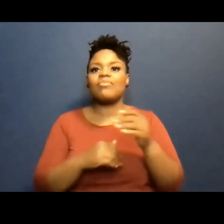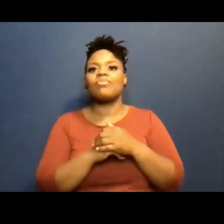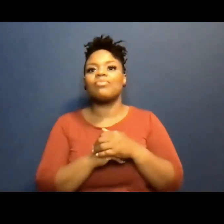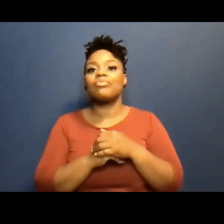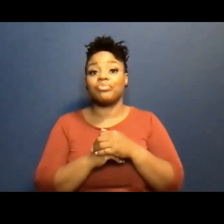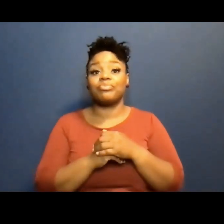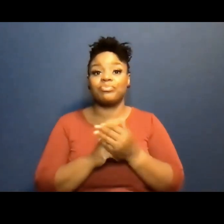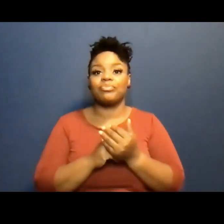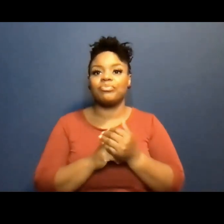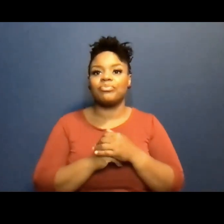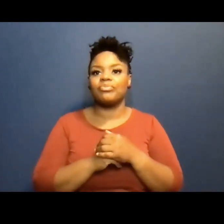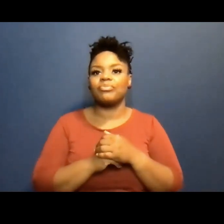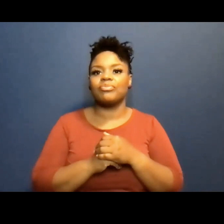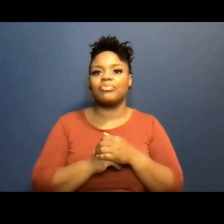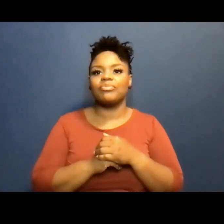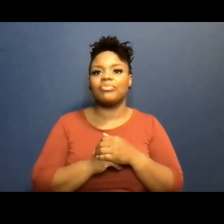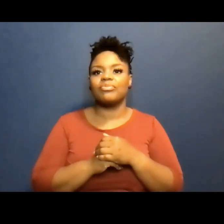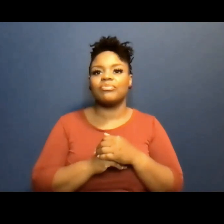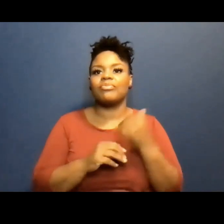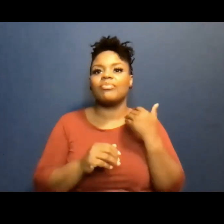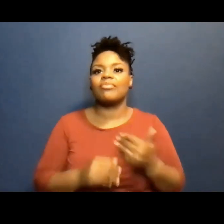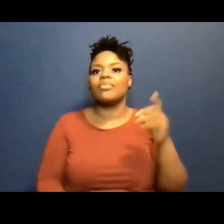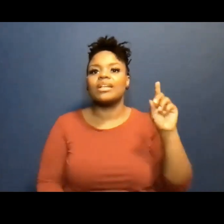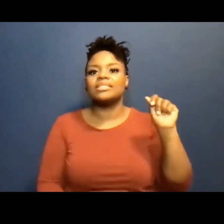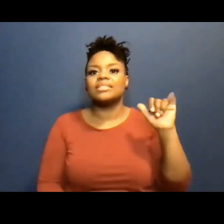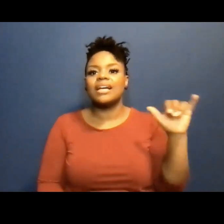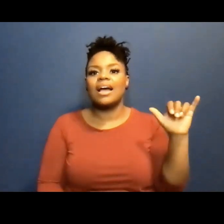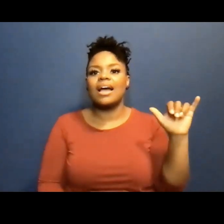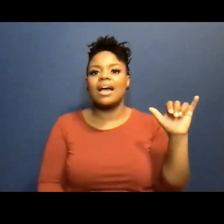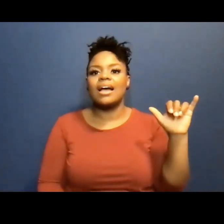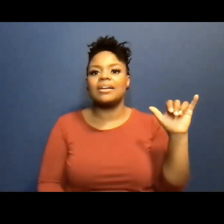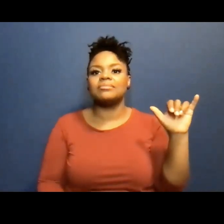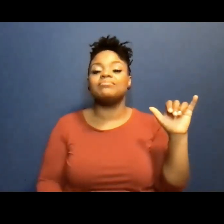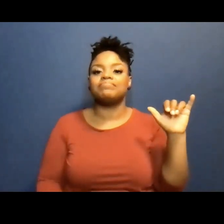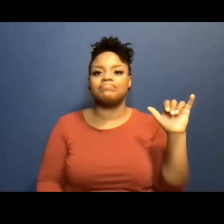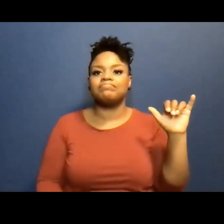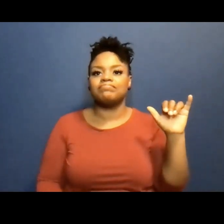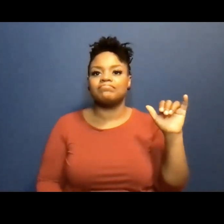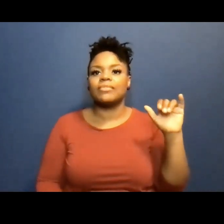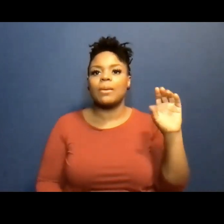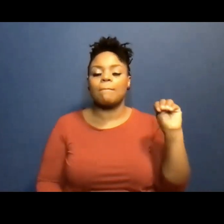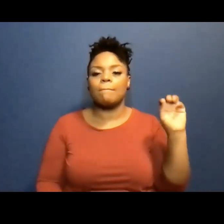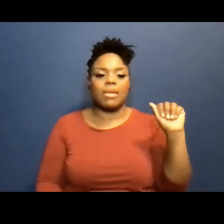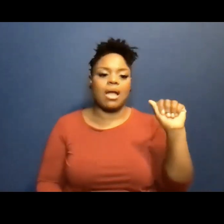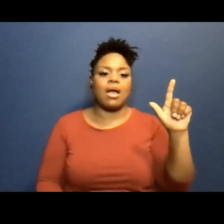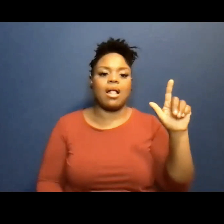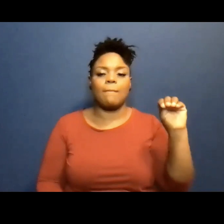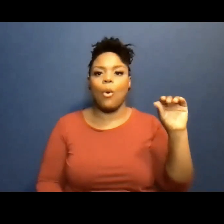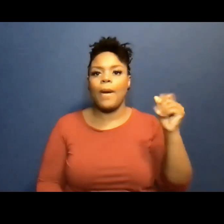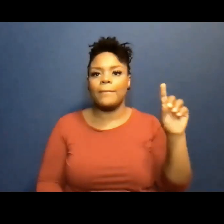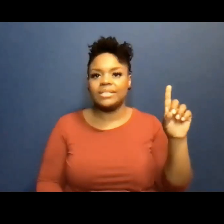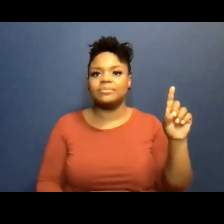American woman with dark hair, brown skin. Background is like everybody. You try to